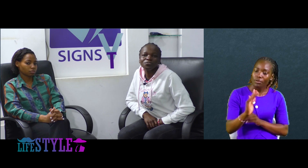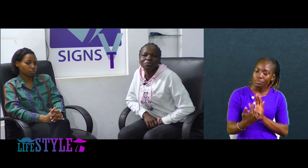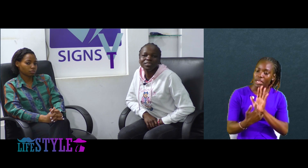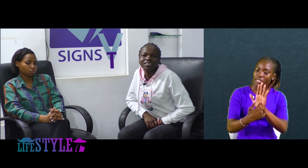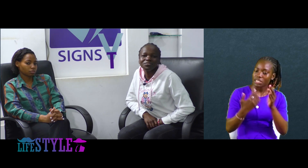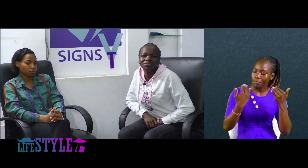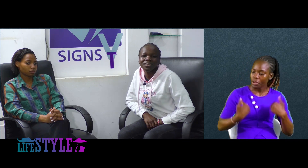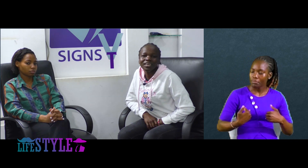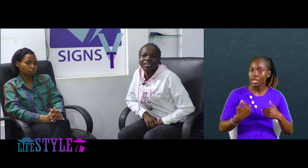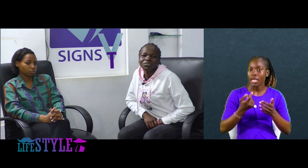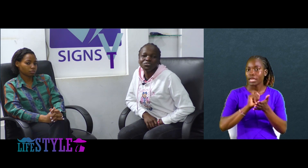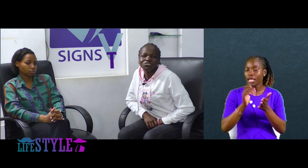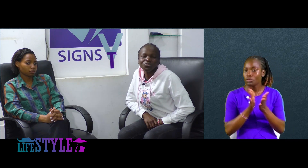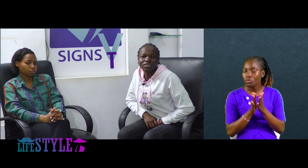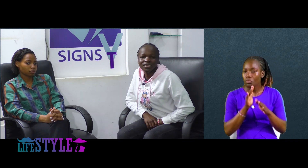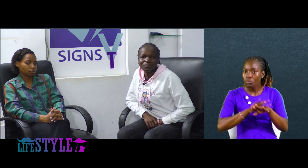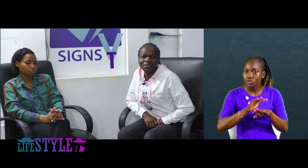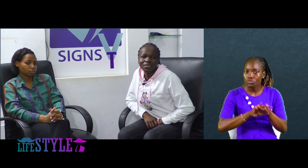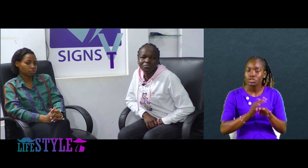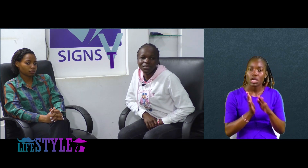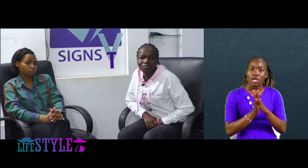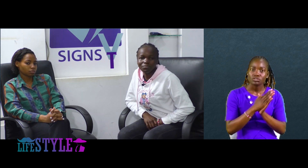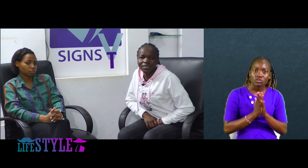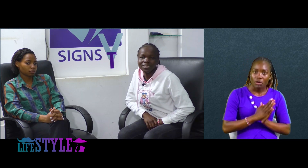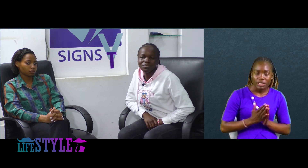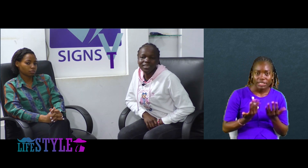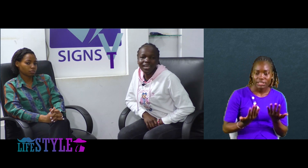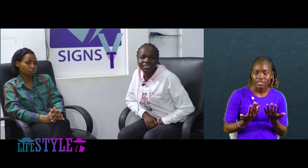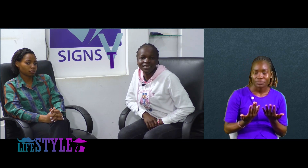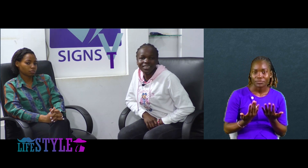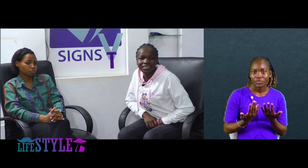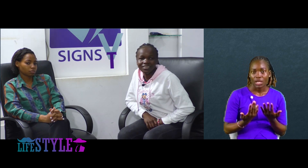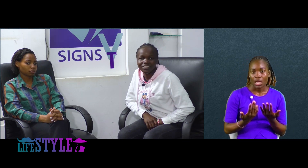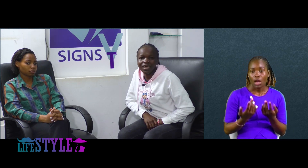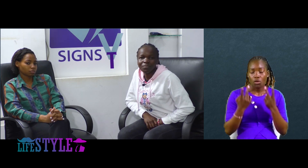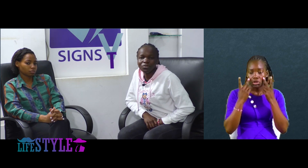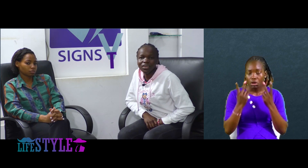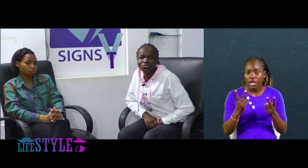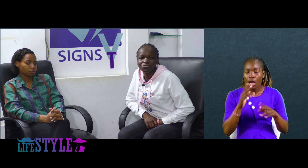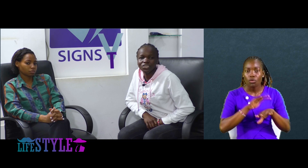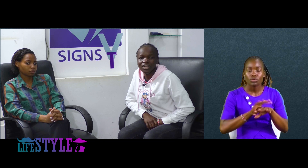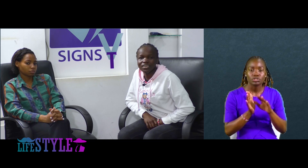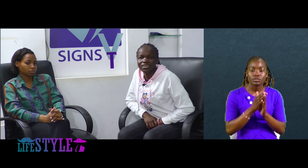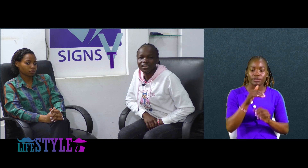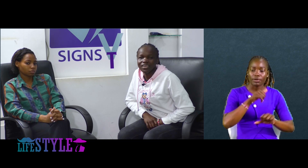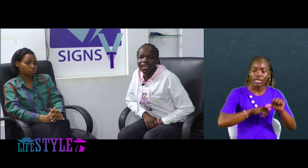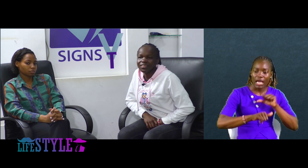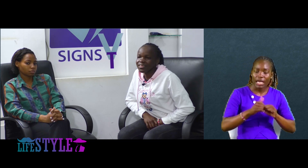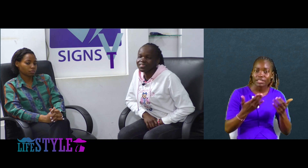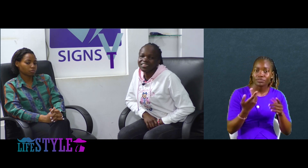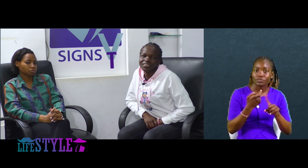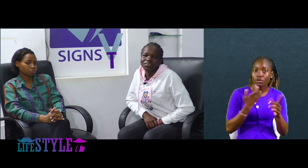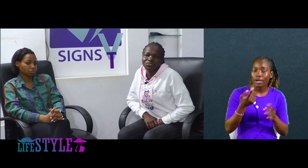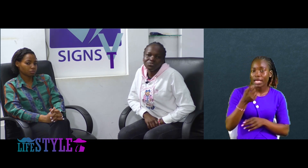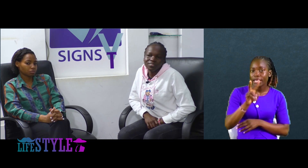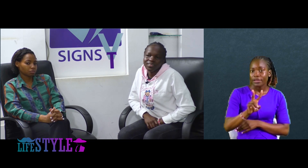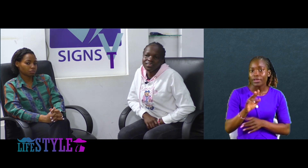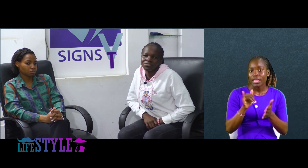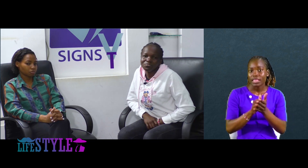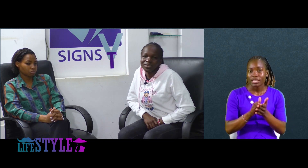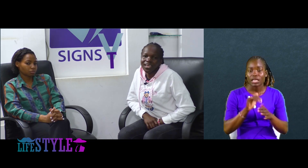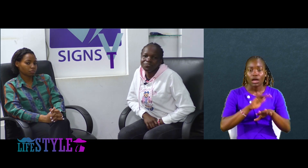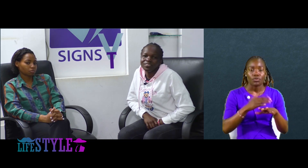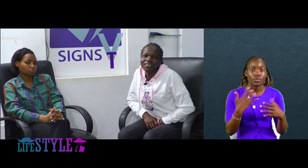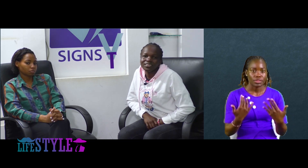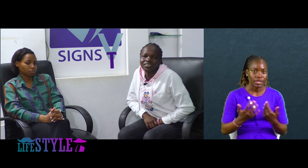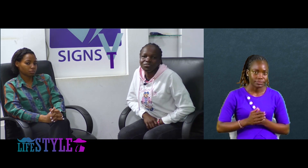can watch from the TV good stories being played, being acted, and it's a product of your child. I think that's a very good thing.